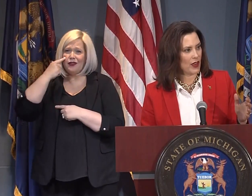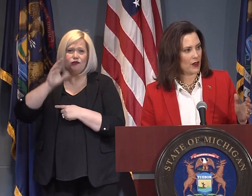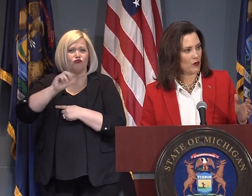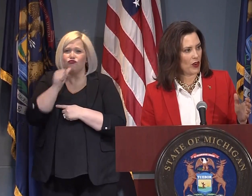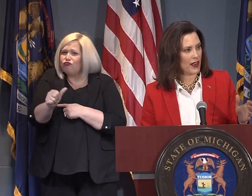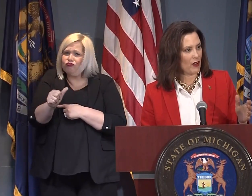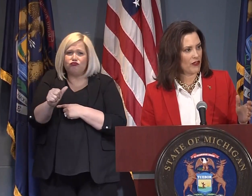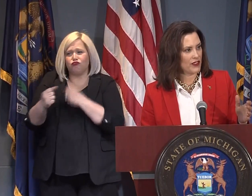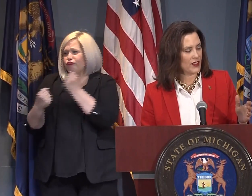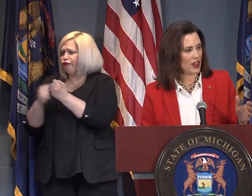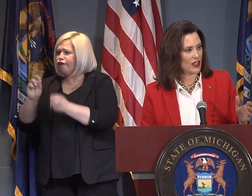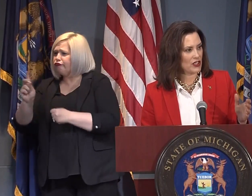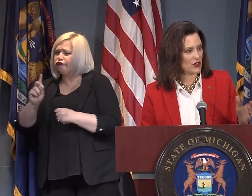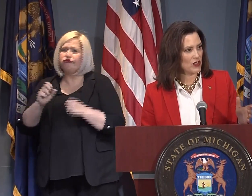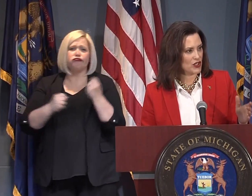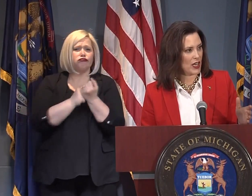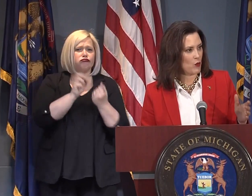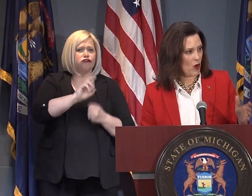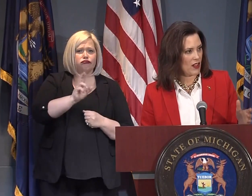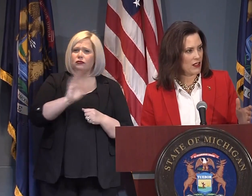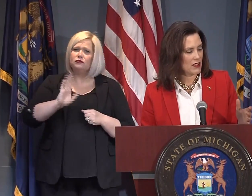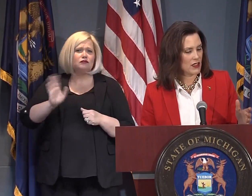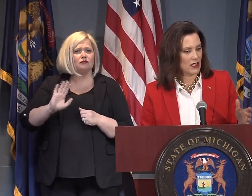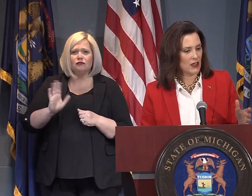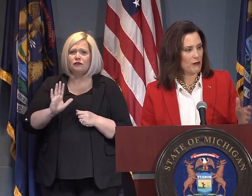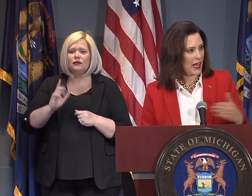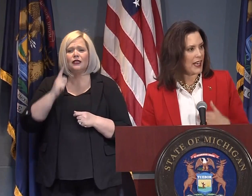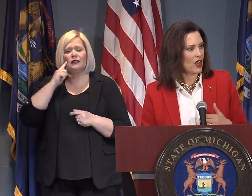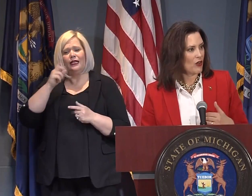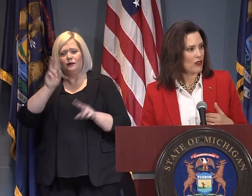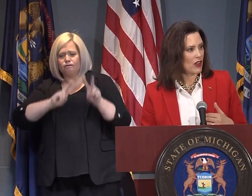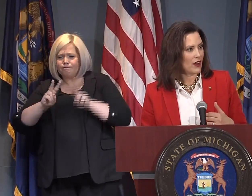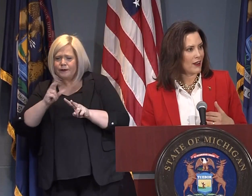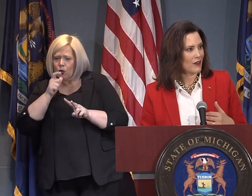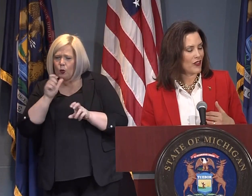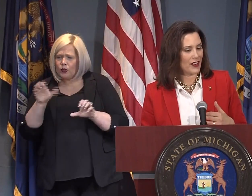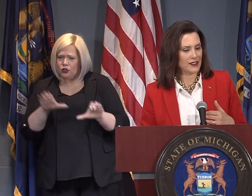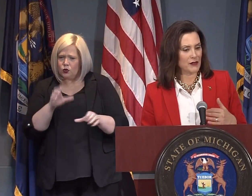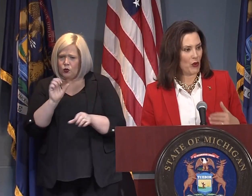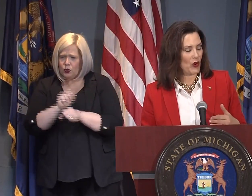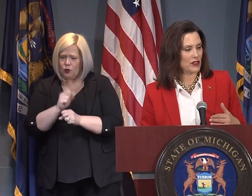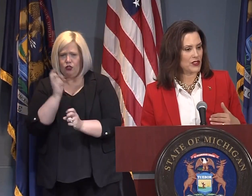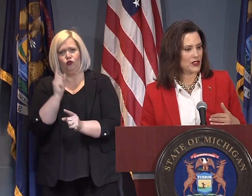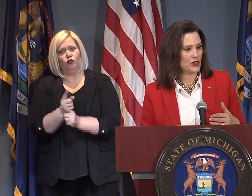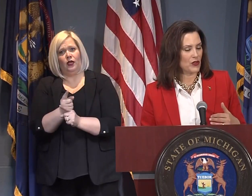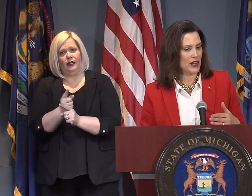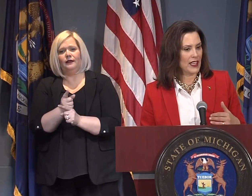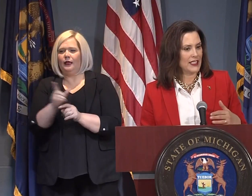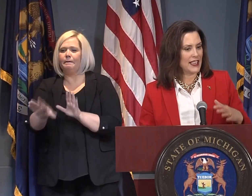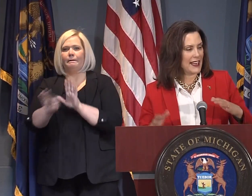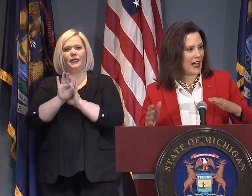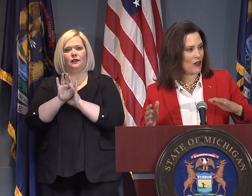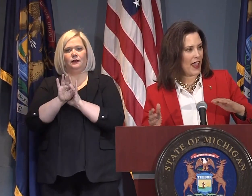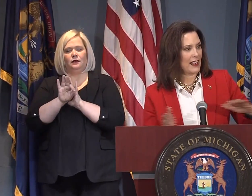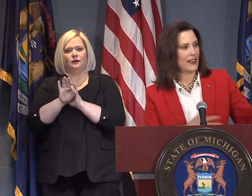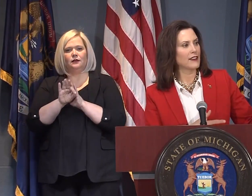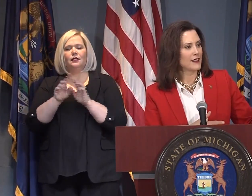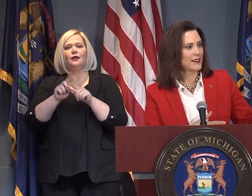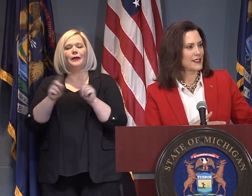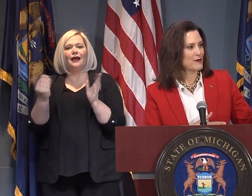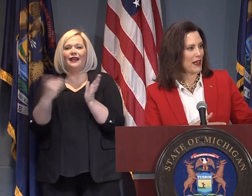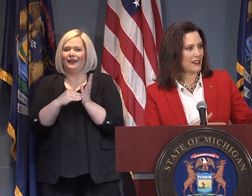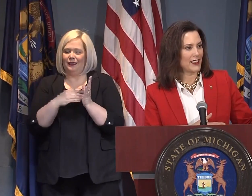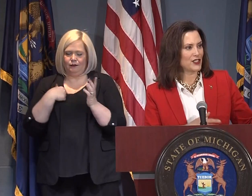on what outfit they thought could do the job well. But I know that it's important to take out